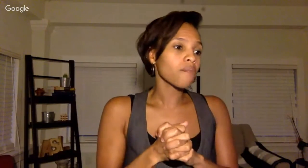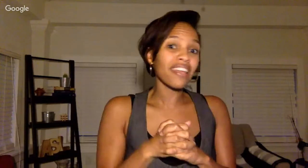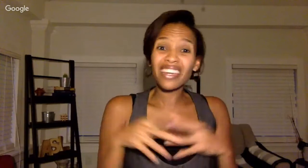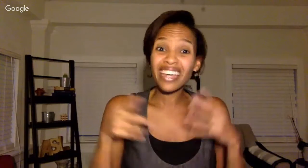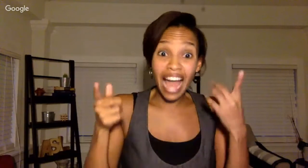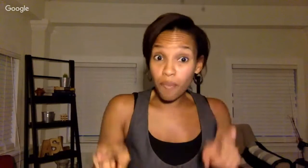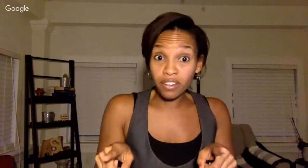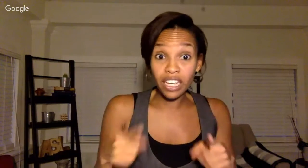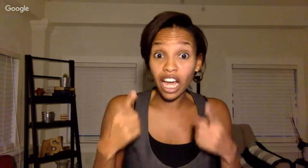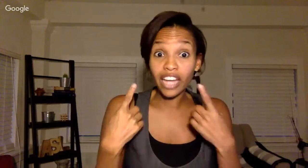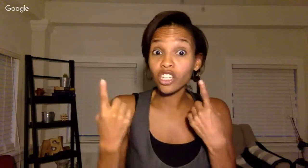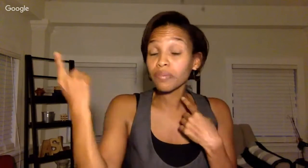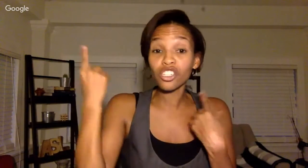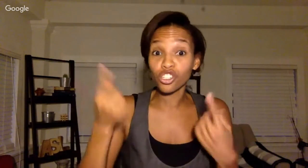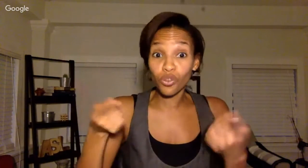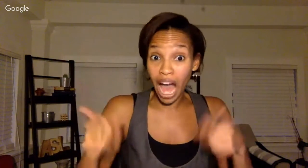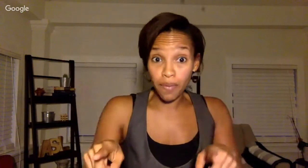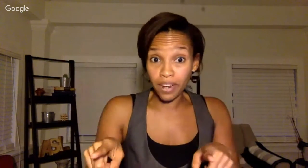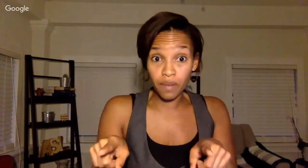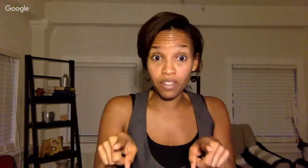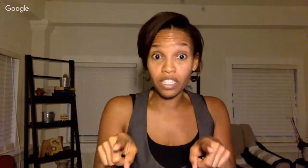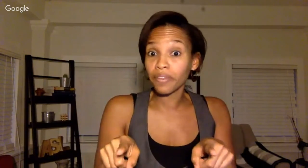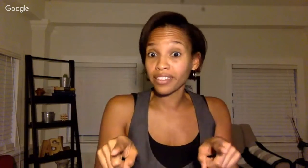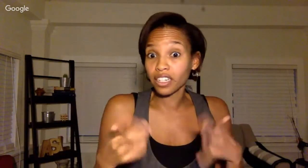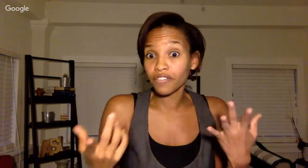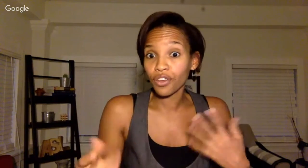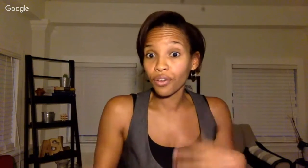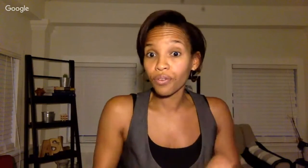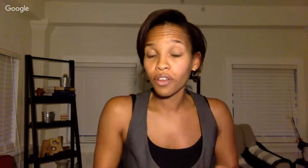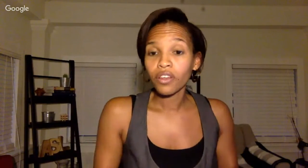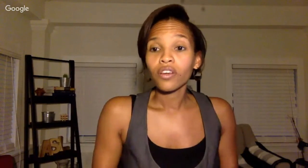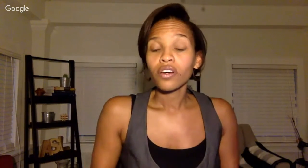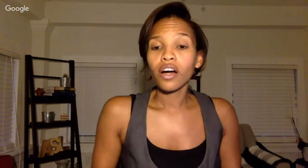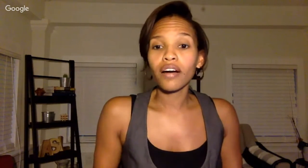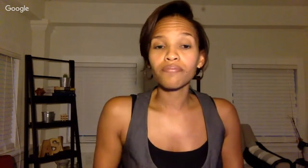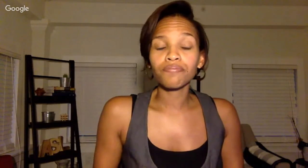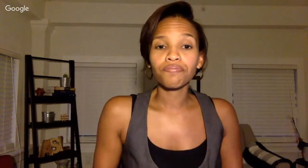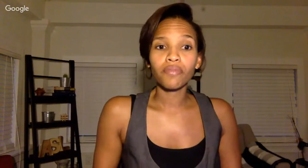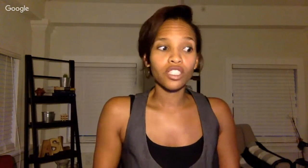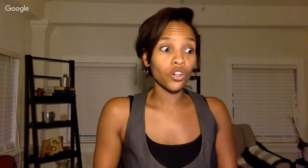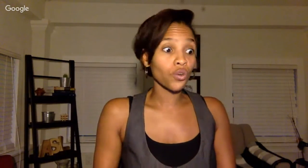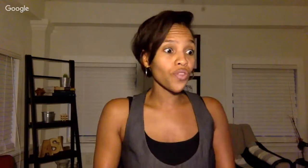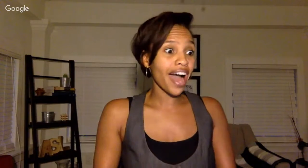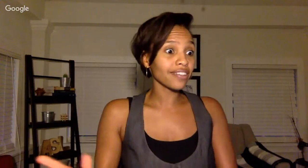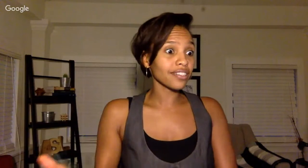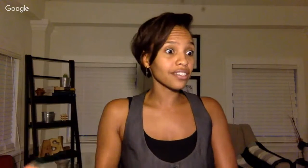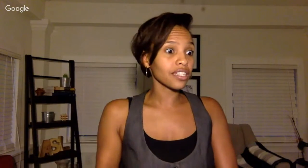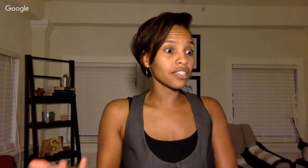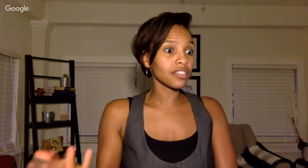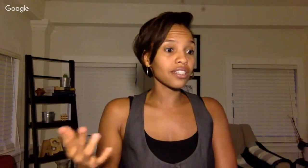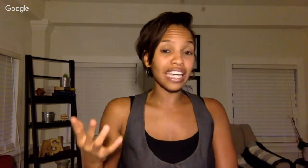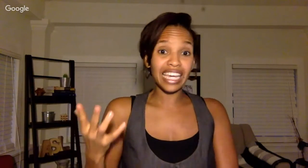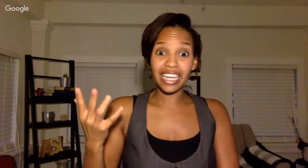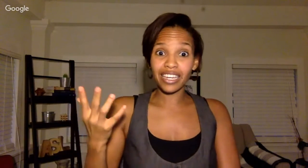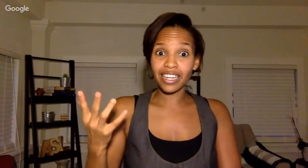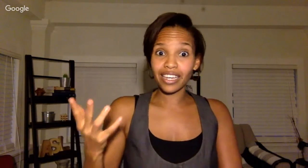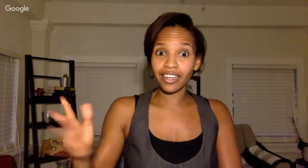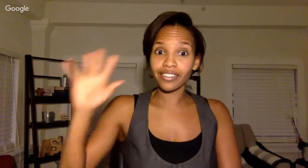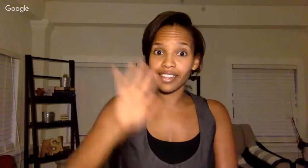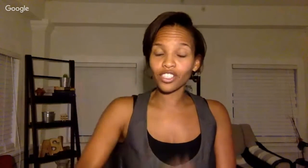I think happen, I saw somebody just do happen eyebrows up, and that's enough too. So that is it. That's the